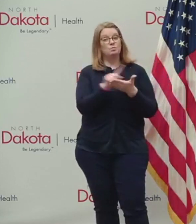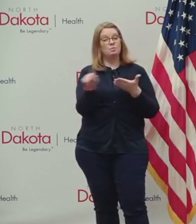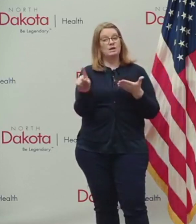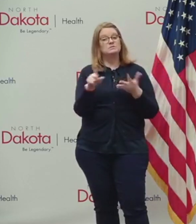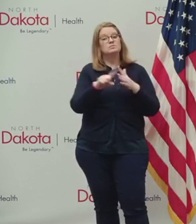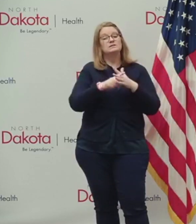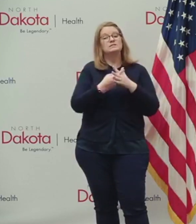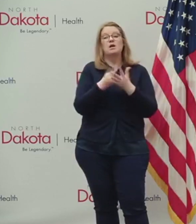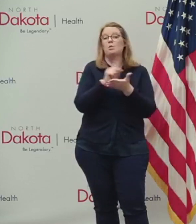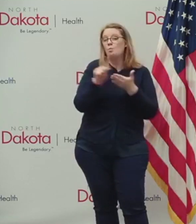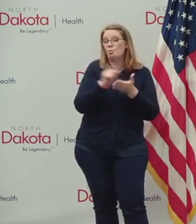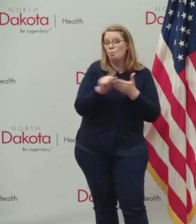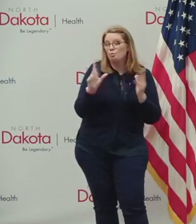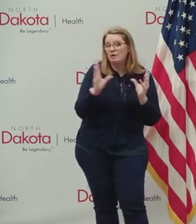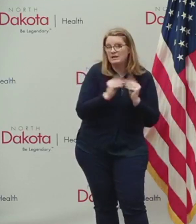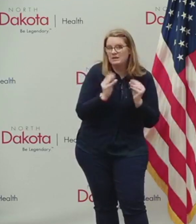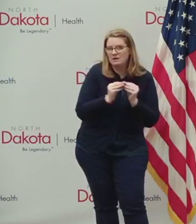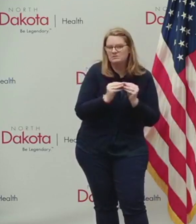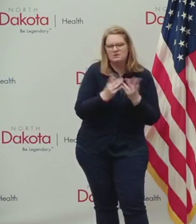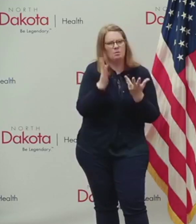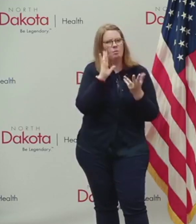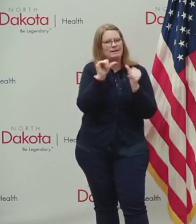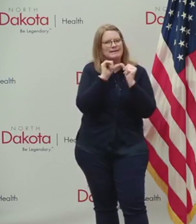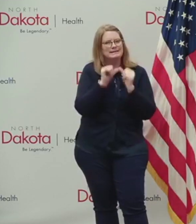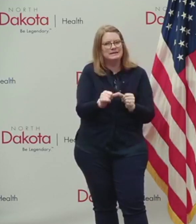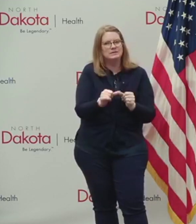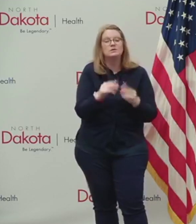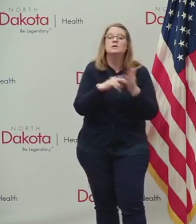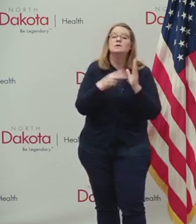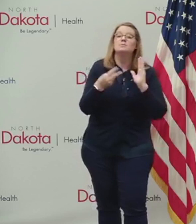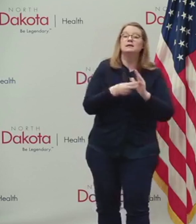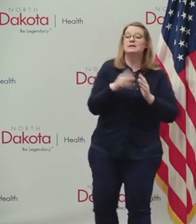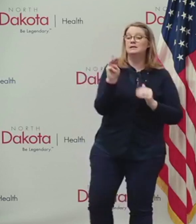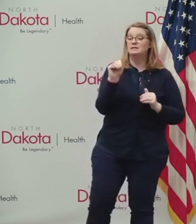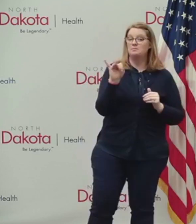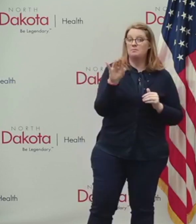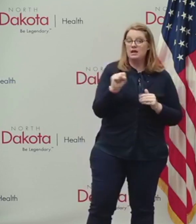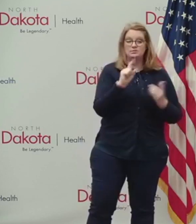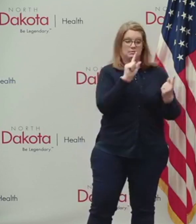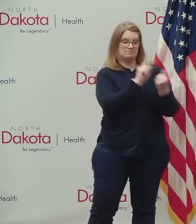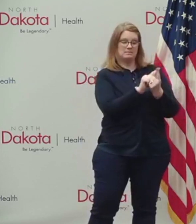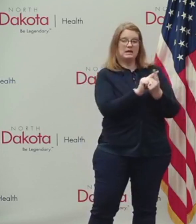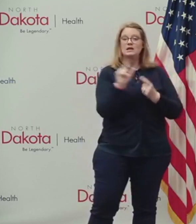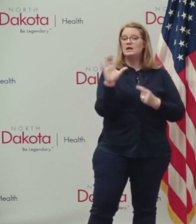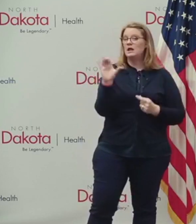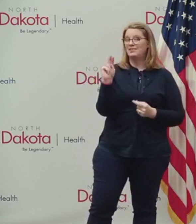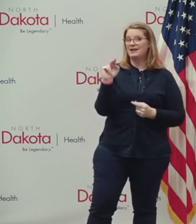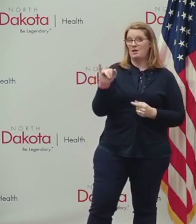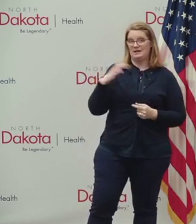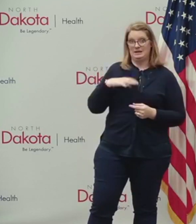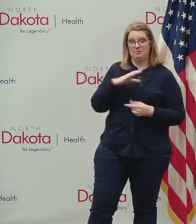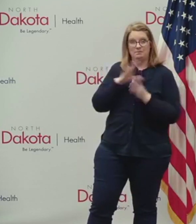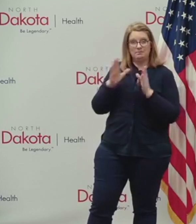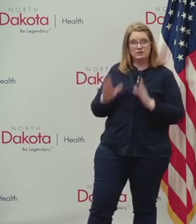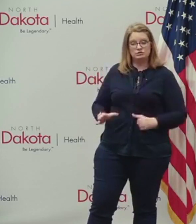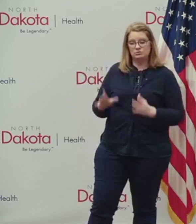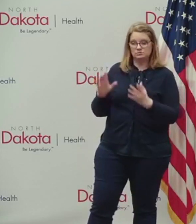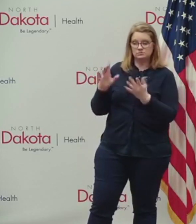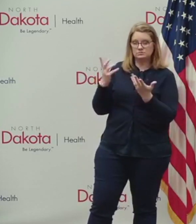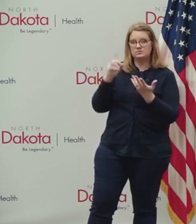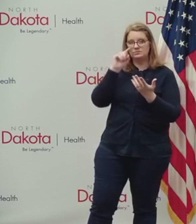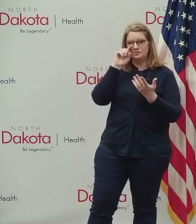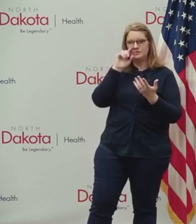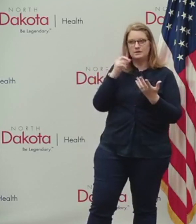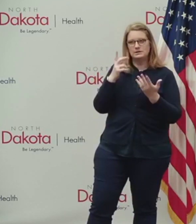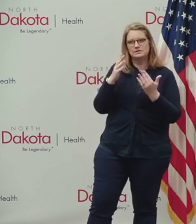weekly meetings, and we'll continue these throughout the pandemic. We meet with the mayors and county commissioners that represent close to